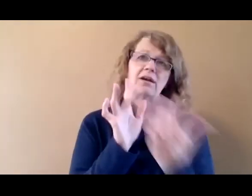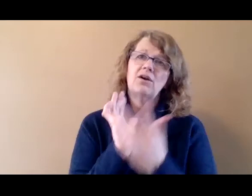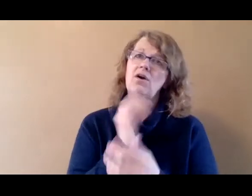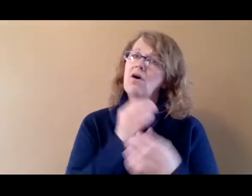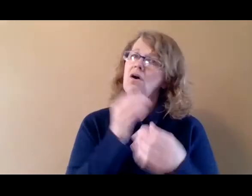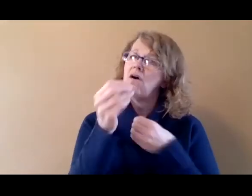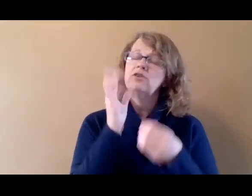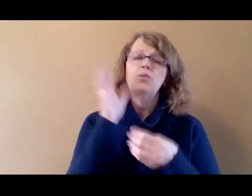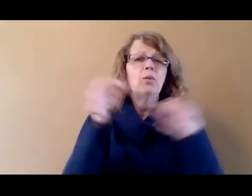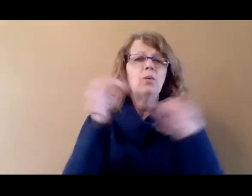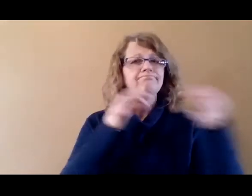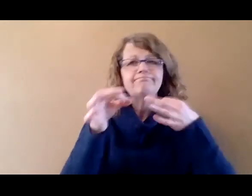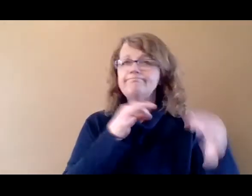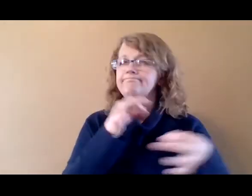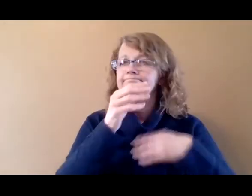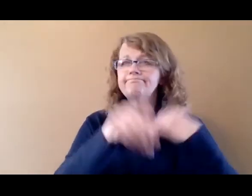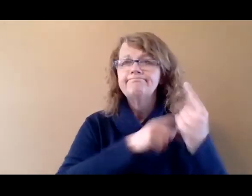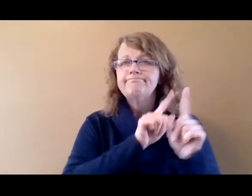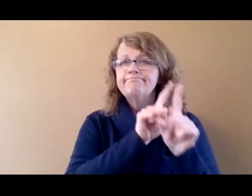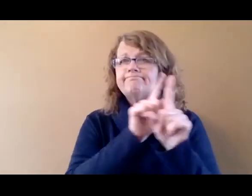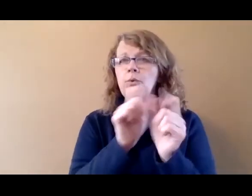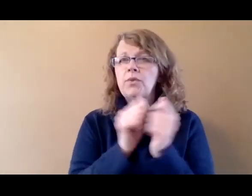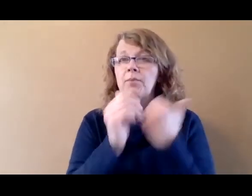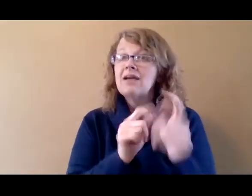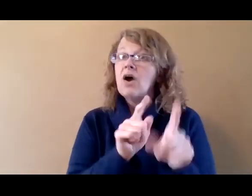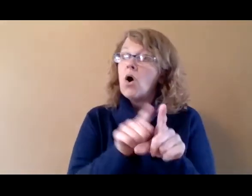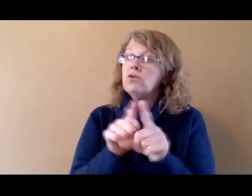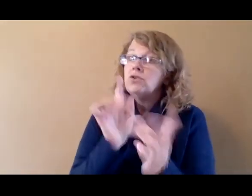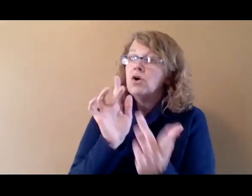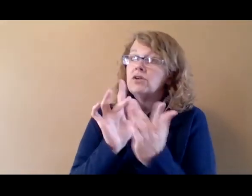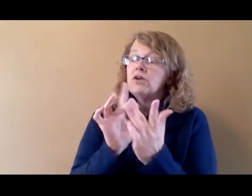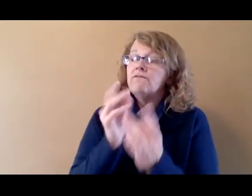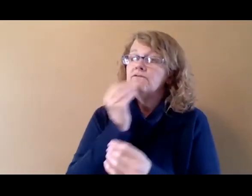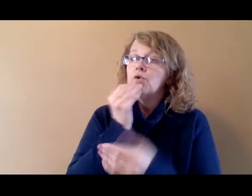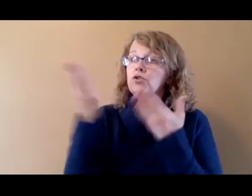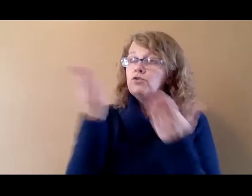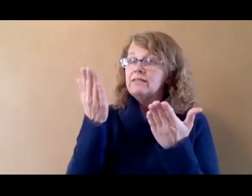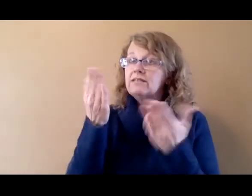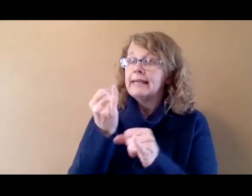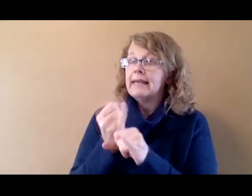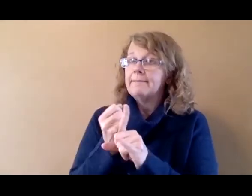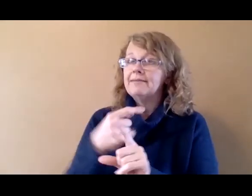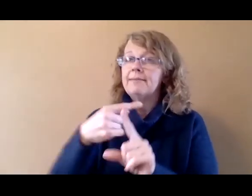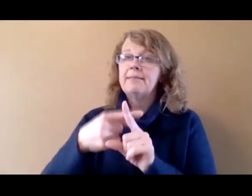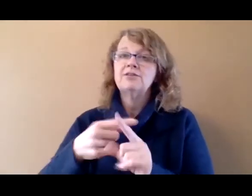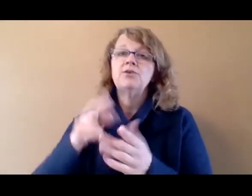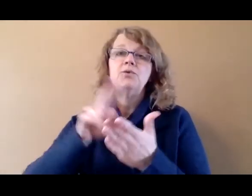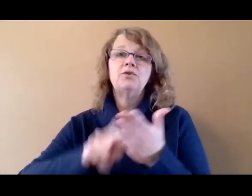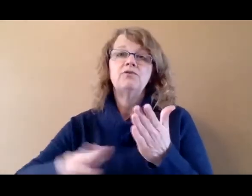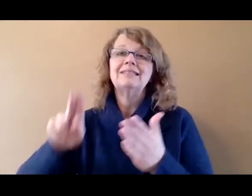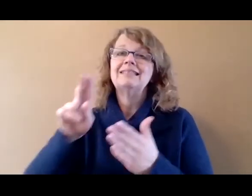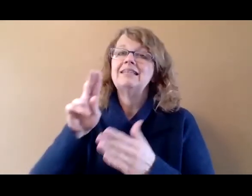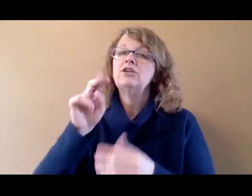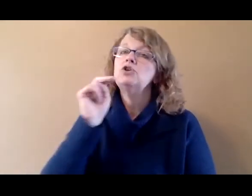the process. But you'll also want to contact the food services on campus, as well as the university nutritionist.